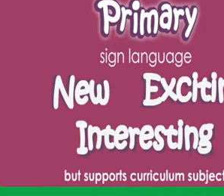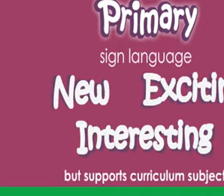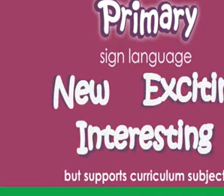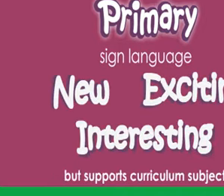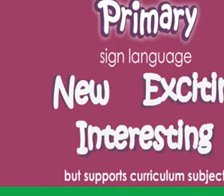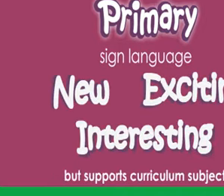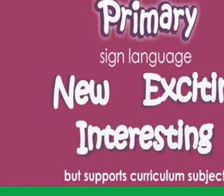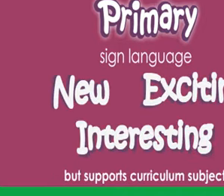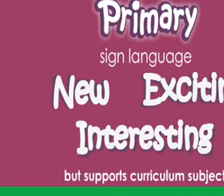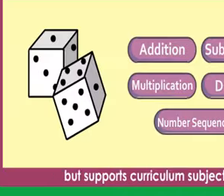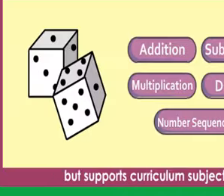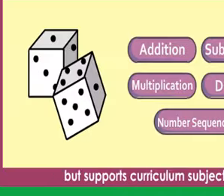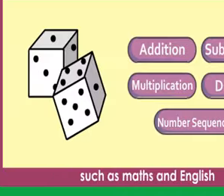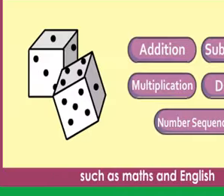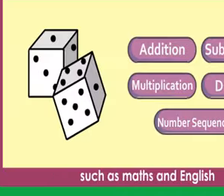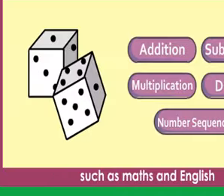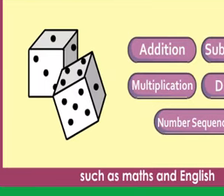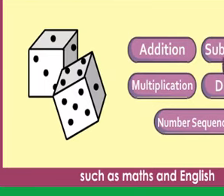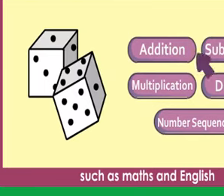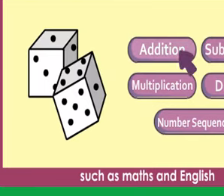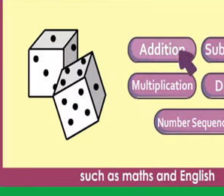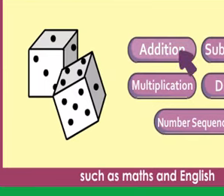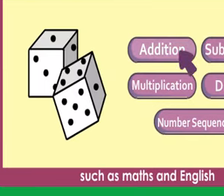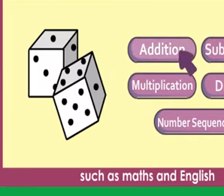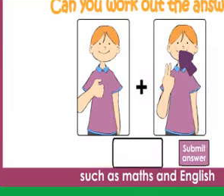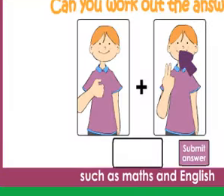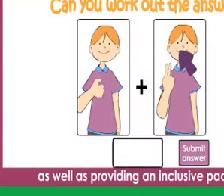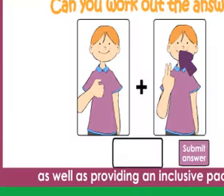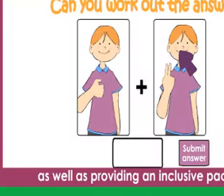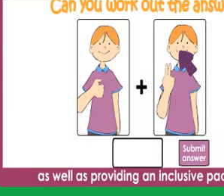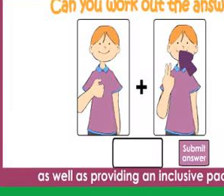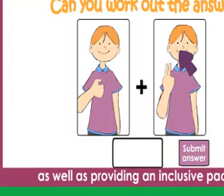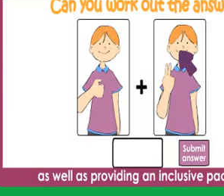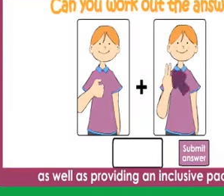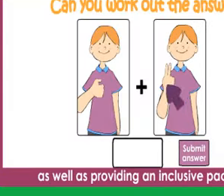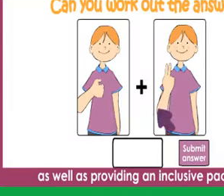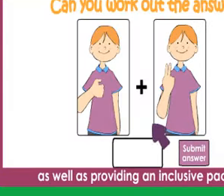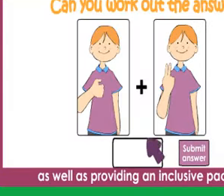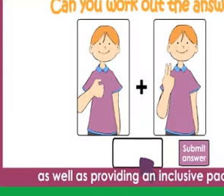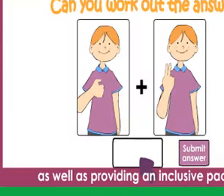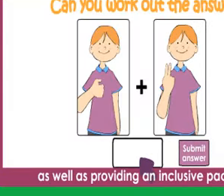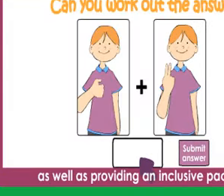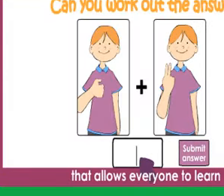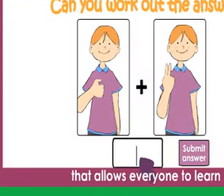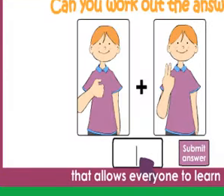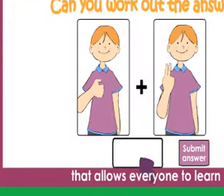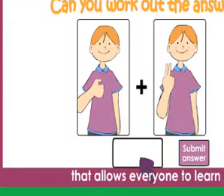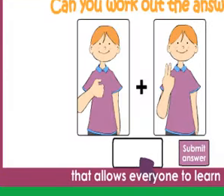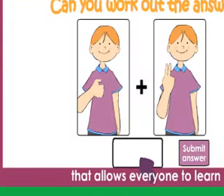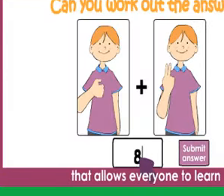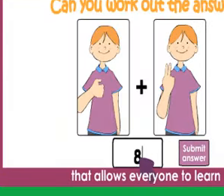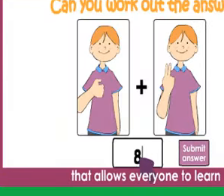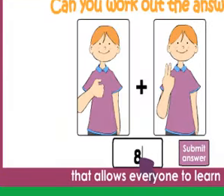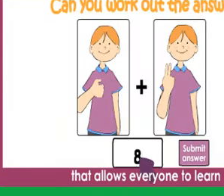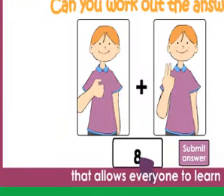supports curriculum subjects such as maths and English, as well as providing an inclusive package that allows everyone to learn